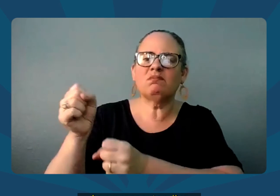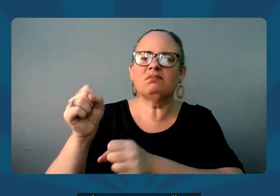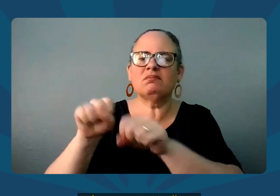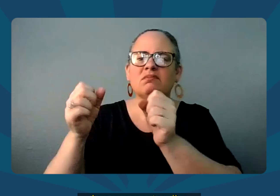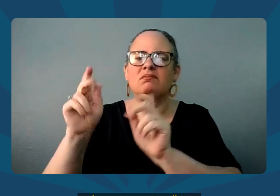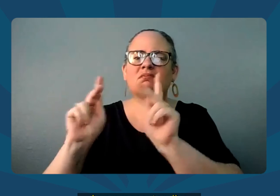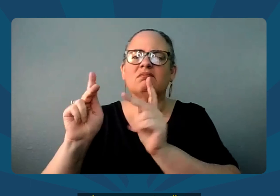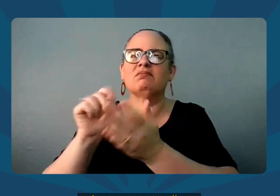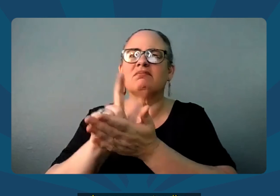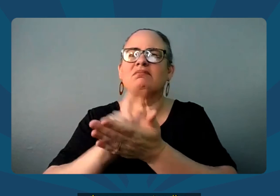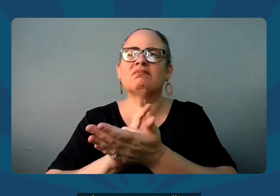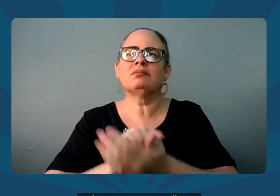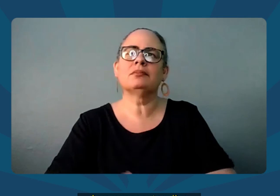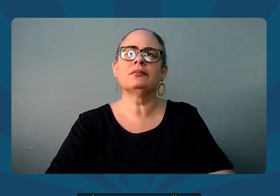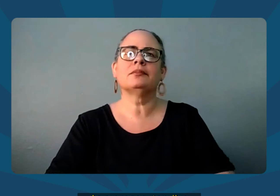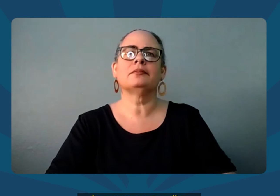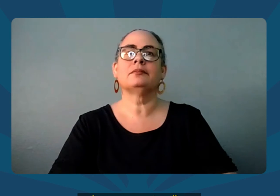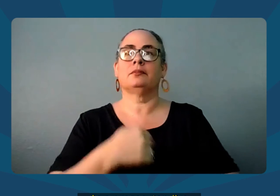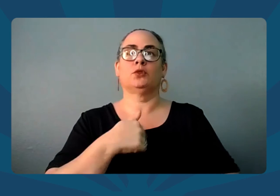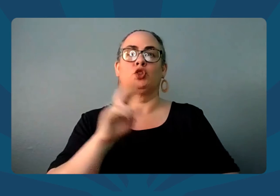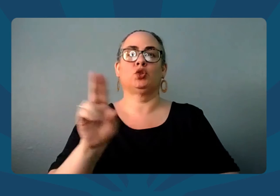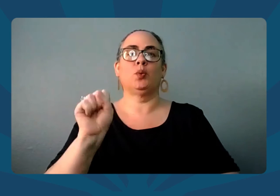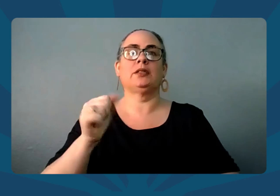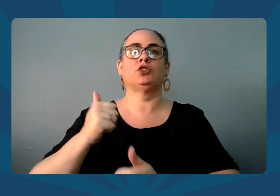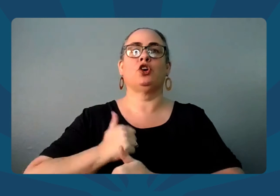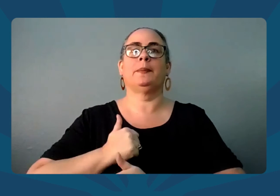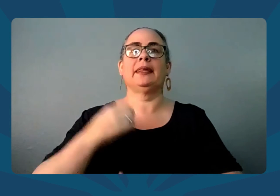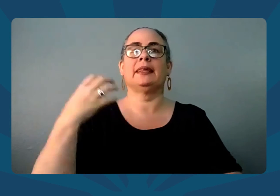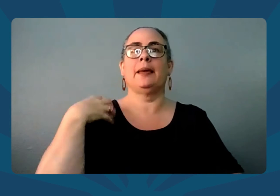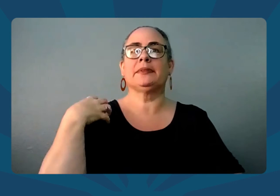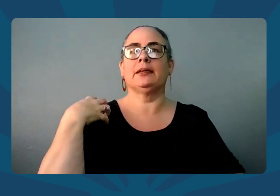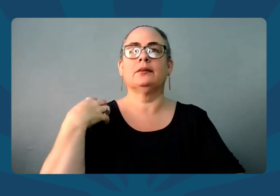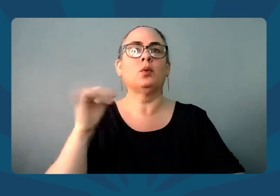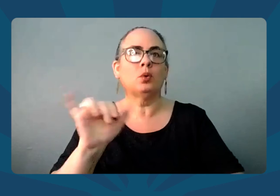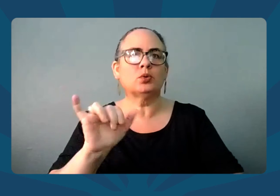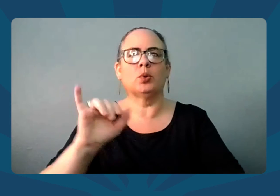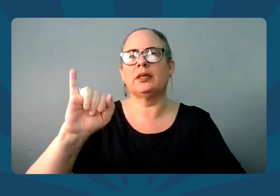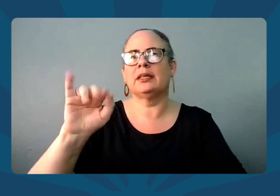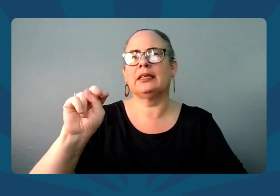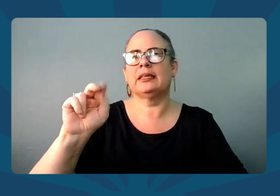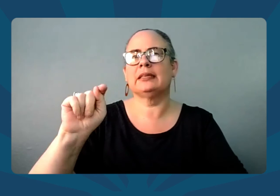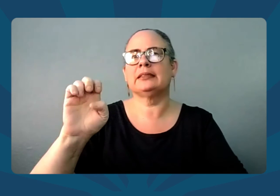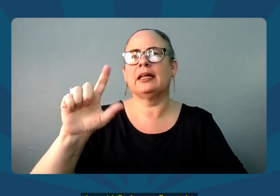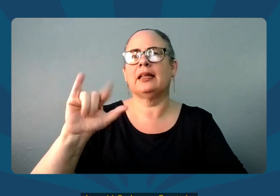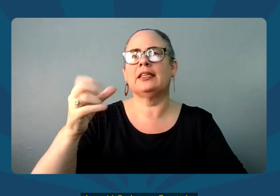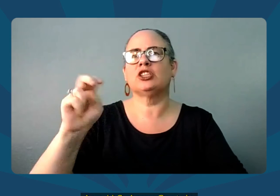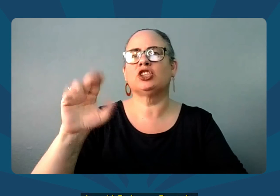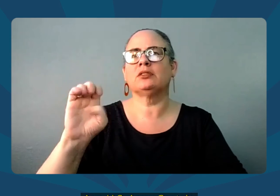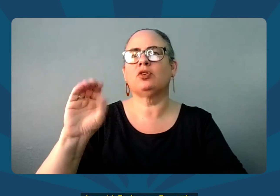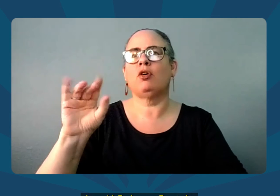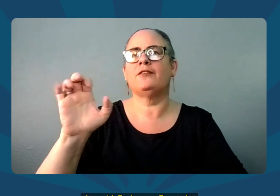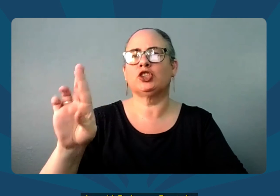As a prosecutor, I've defended the rule of law and put criminals away. As a